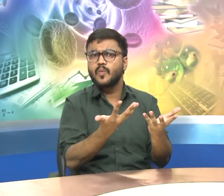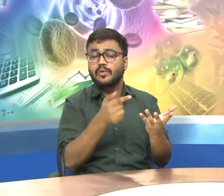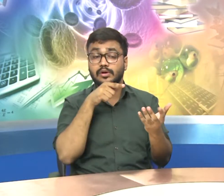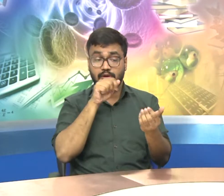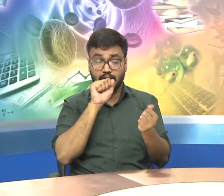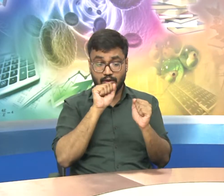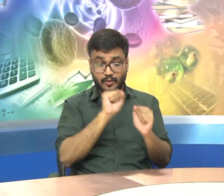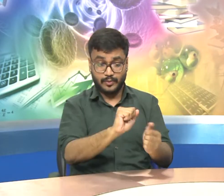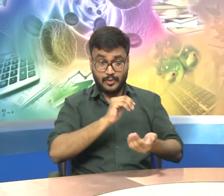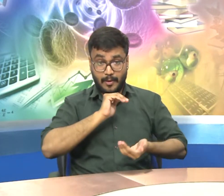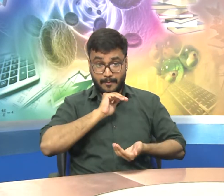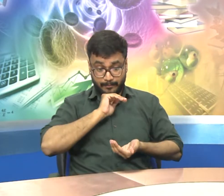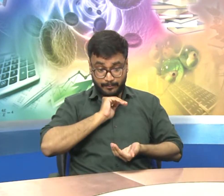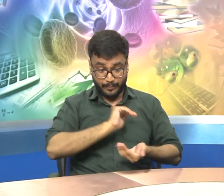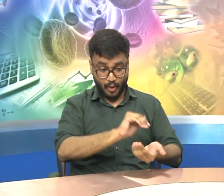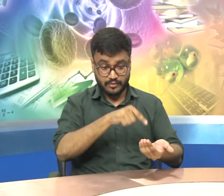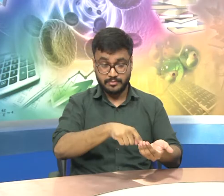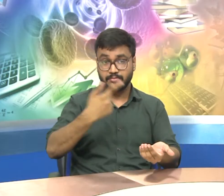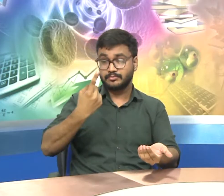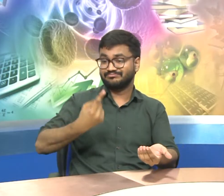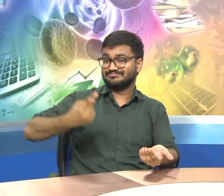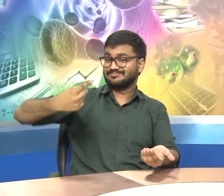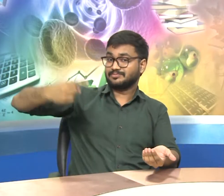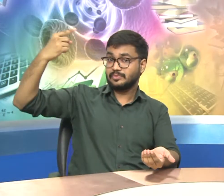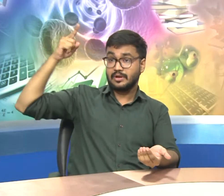and how new variations are formed.